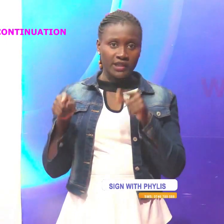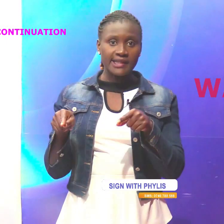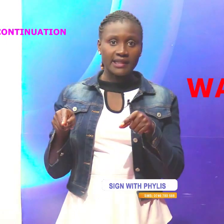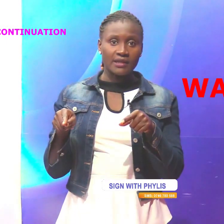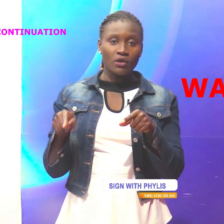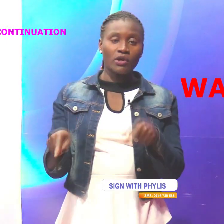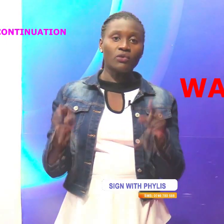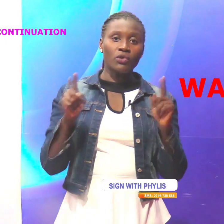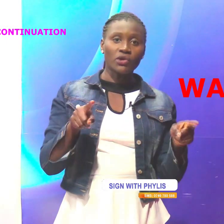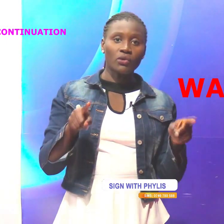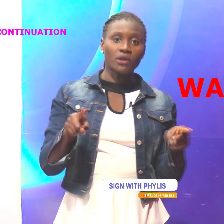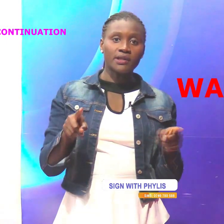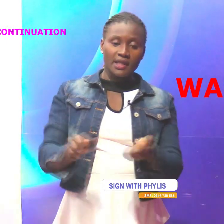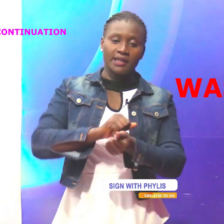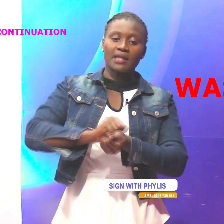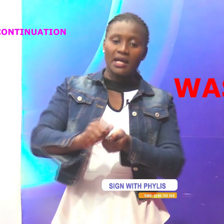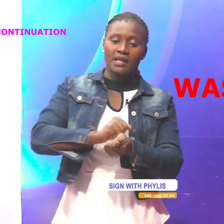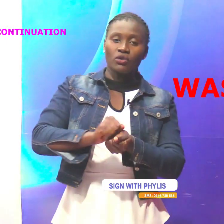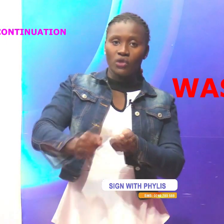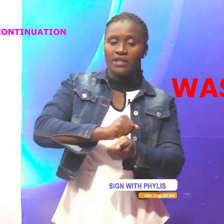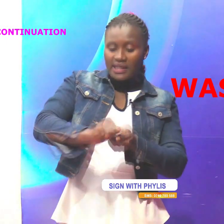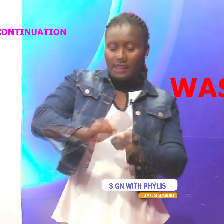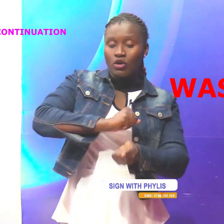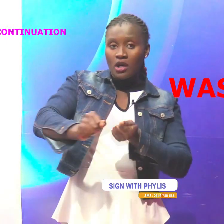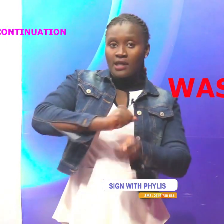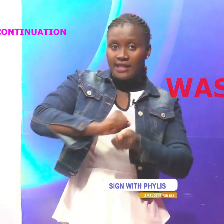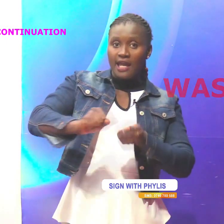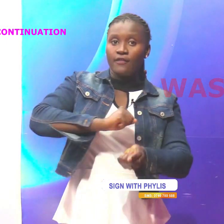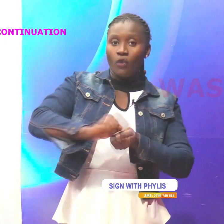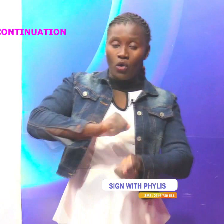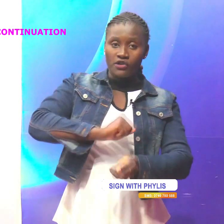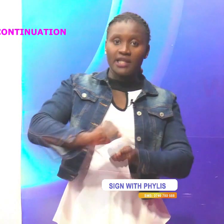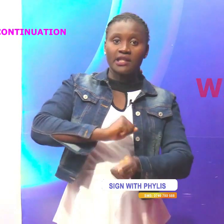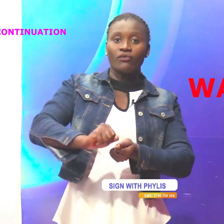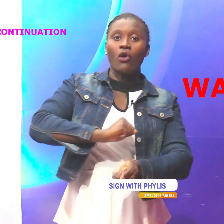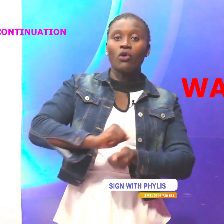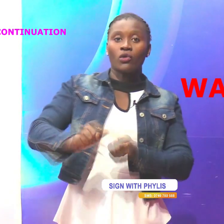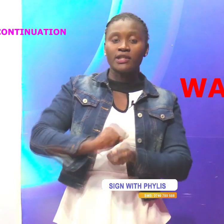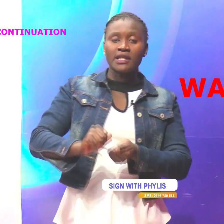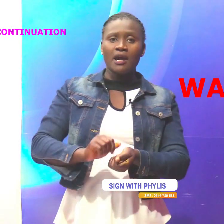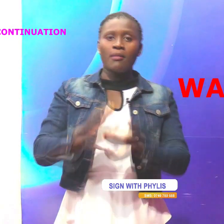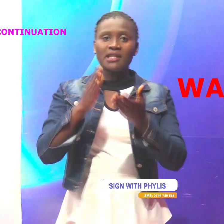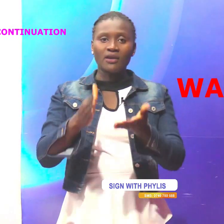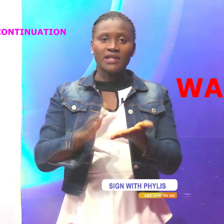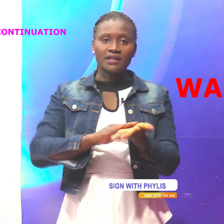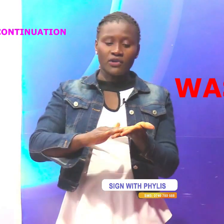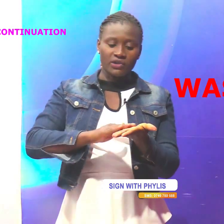utensils. When you're washing clothes, it is like you use this sign for wash. This is for clothes. But if it is for